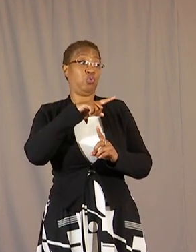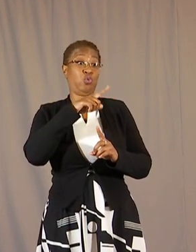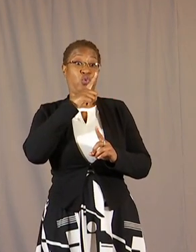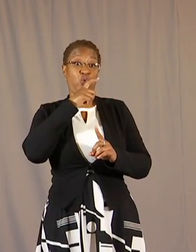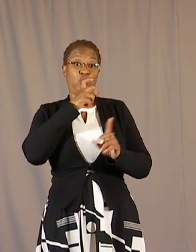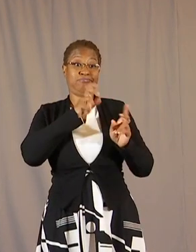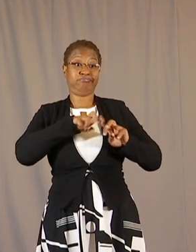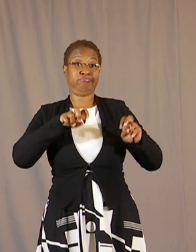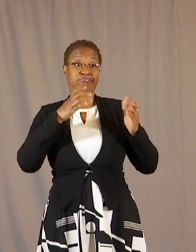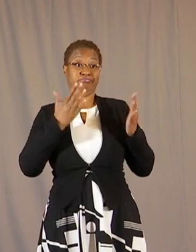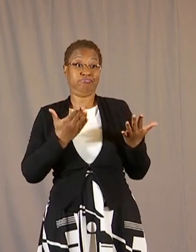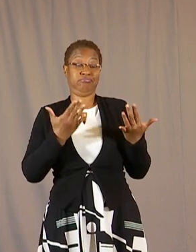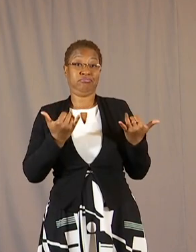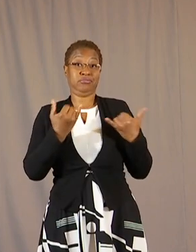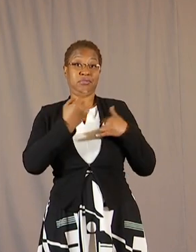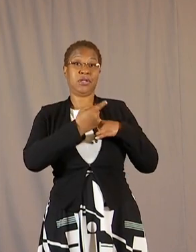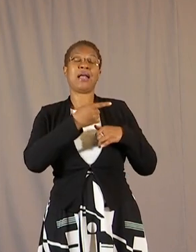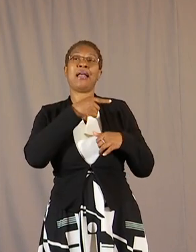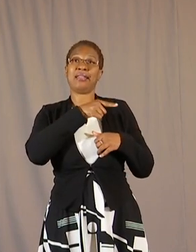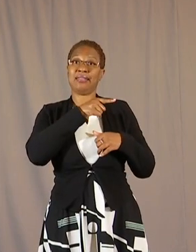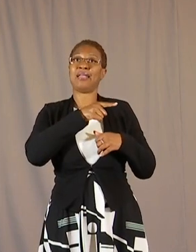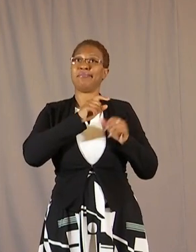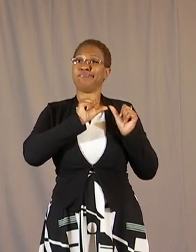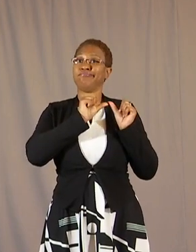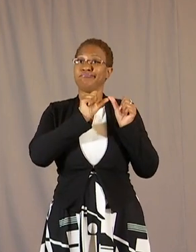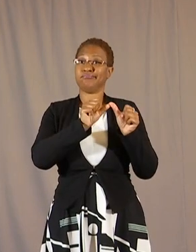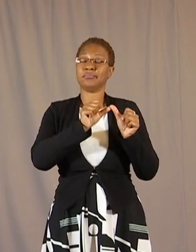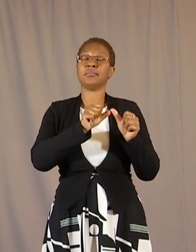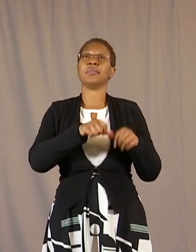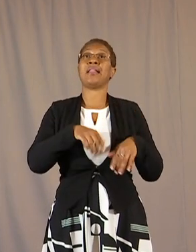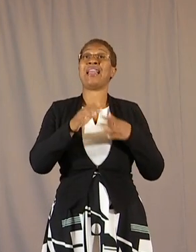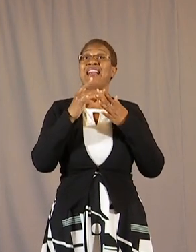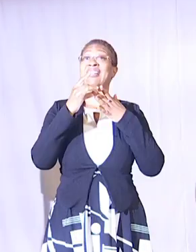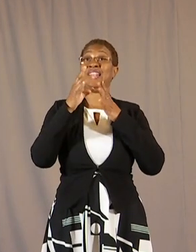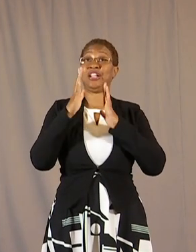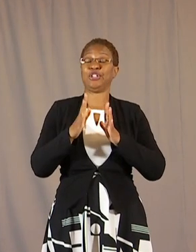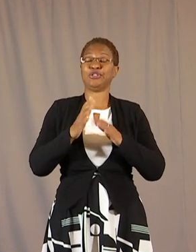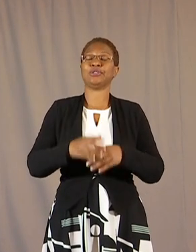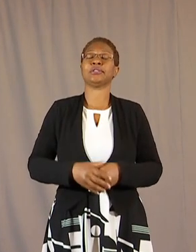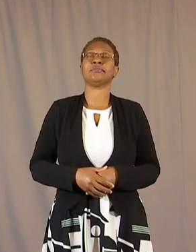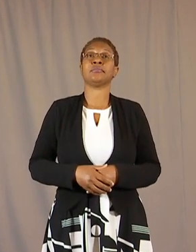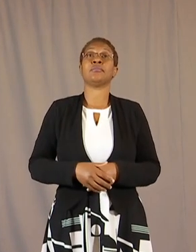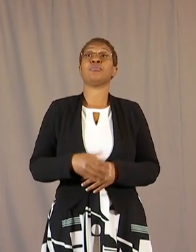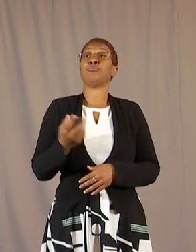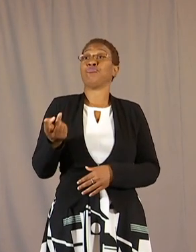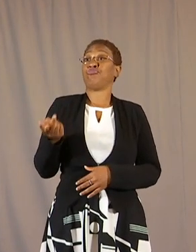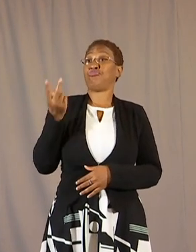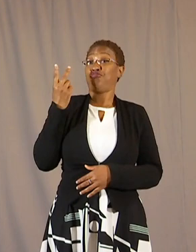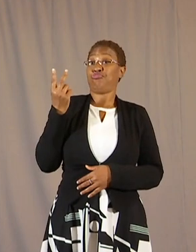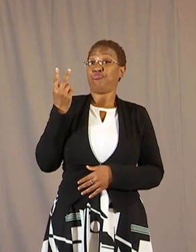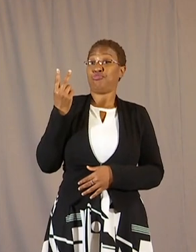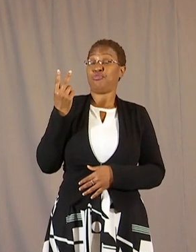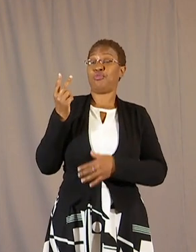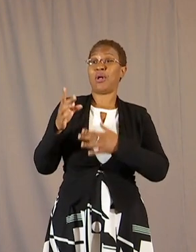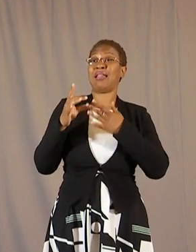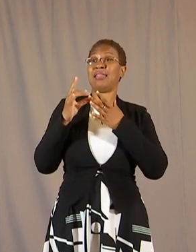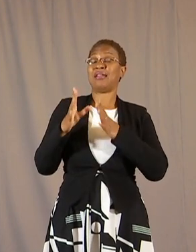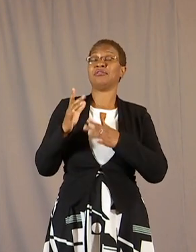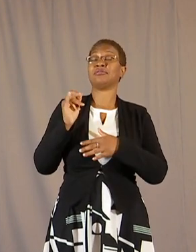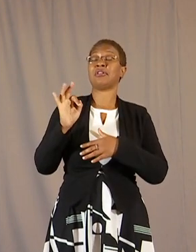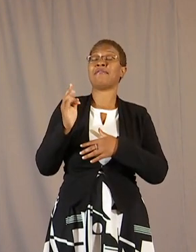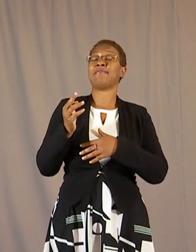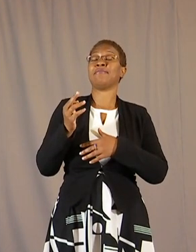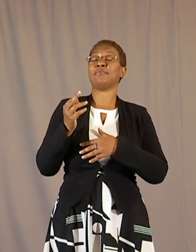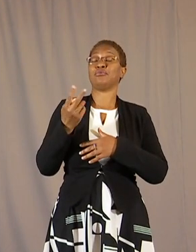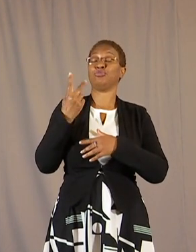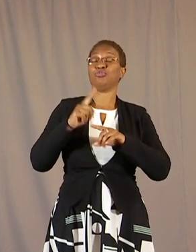force and they're leaders. I have the pleasure of having two leaders of two separate work